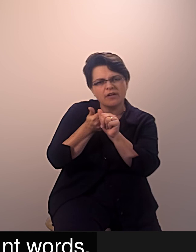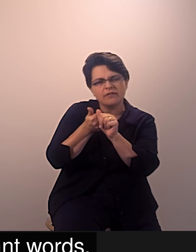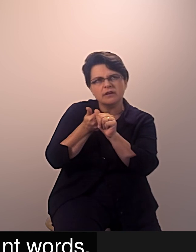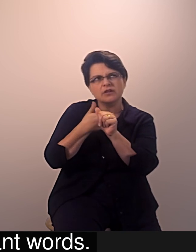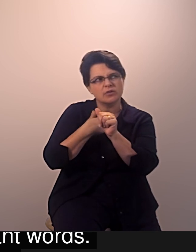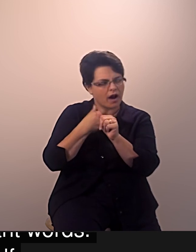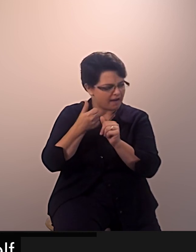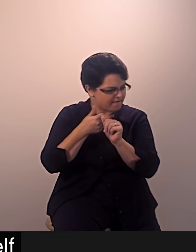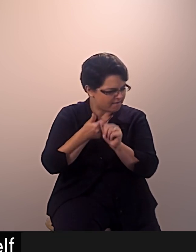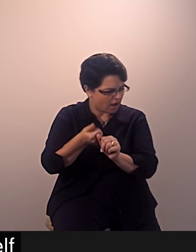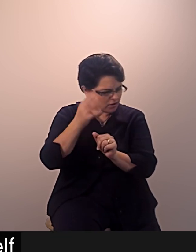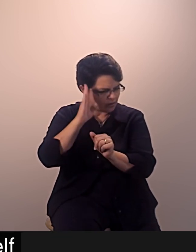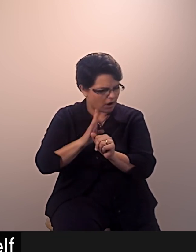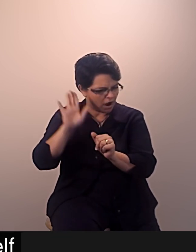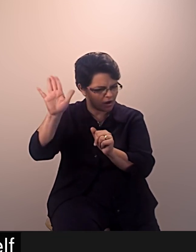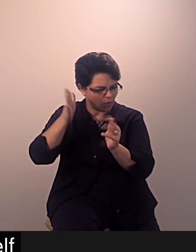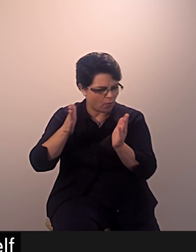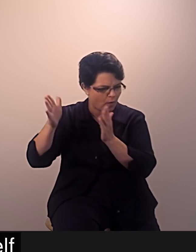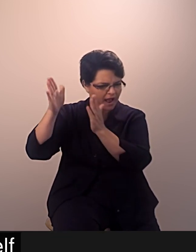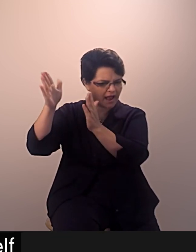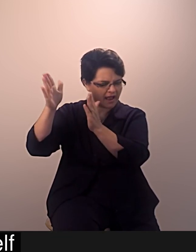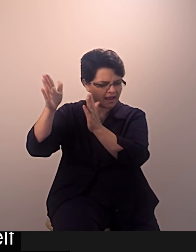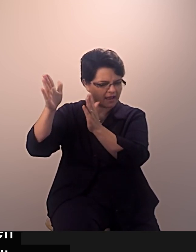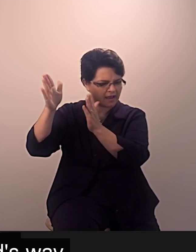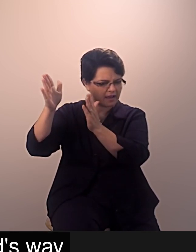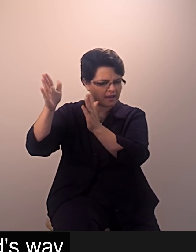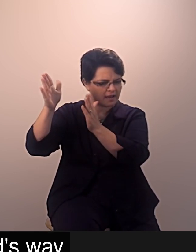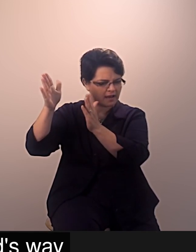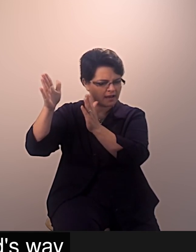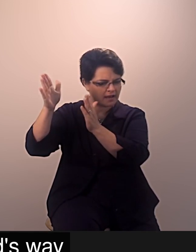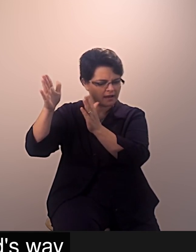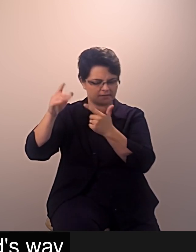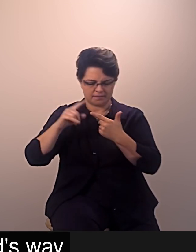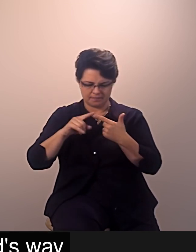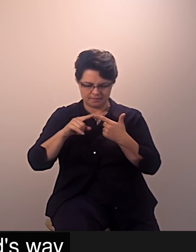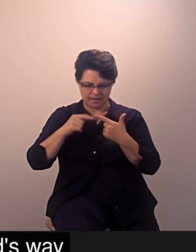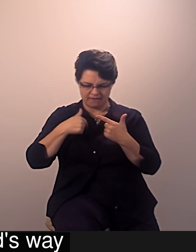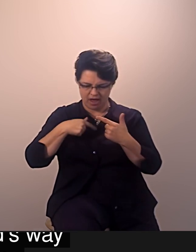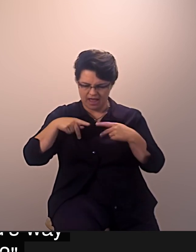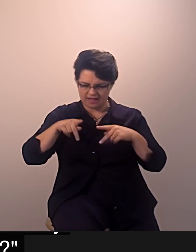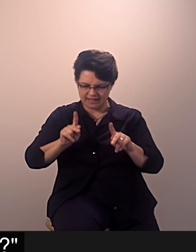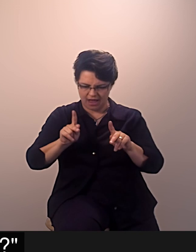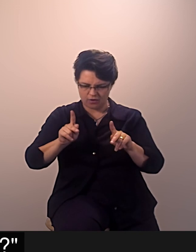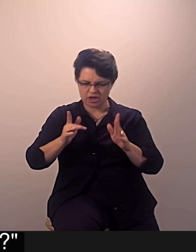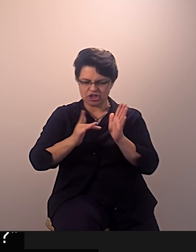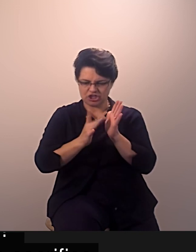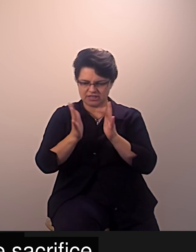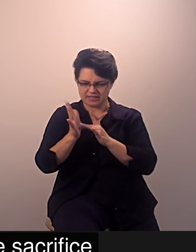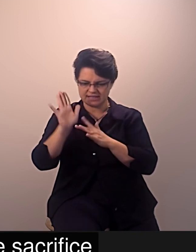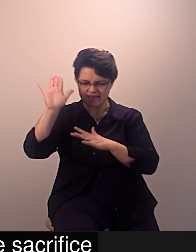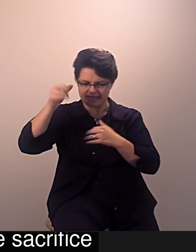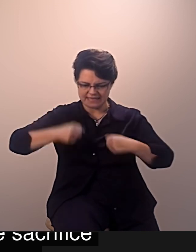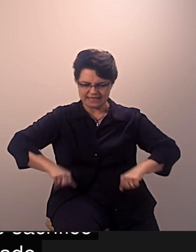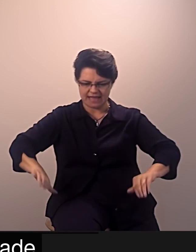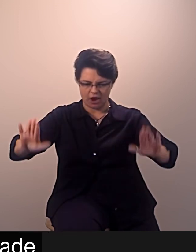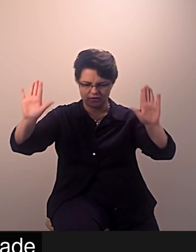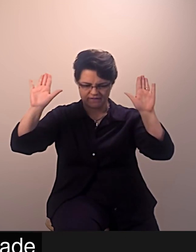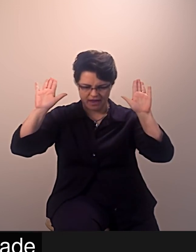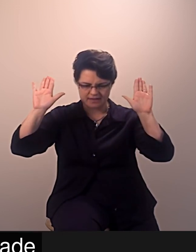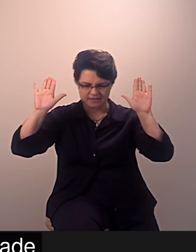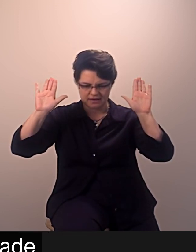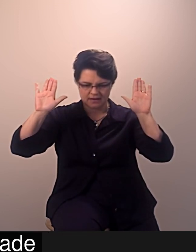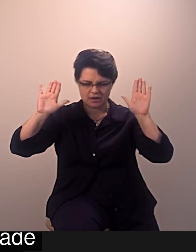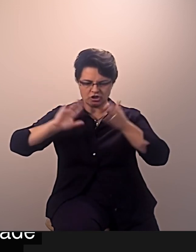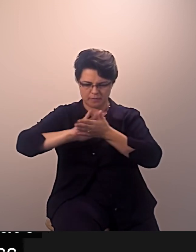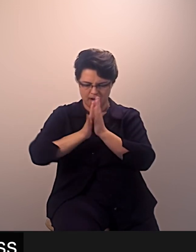follow God's way as I should? Have I allowed the sacrifice that Jesus made on the cross to